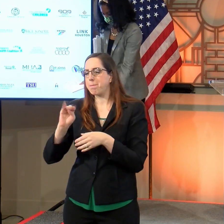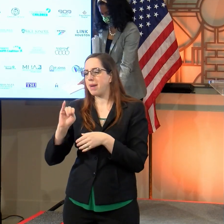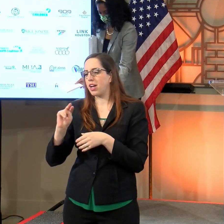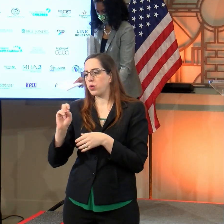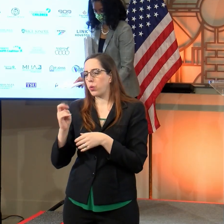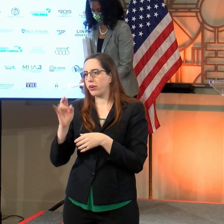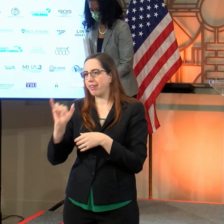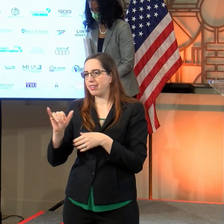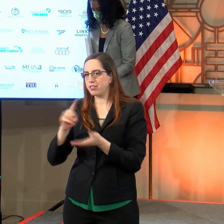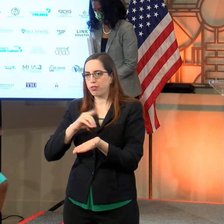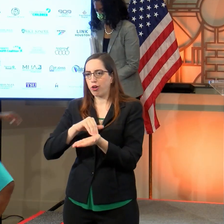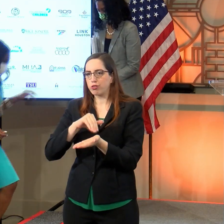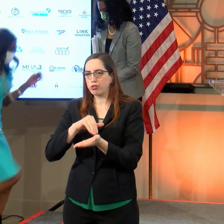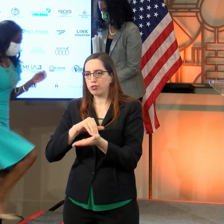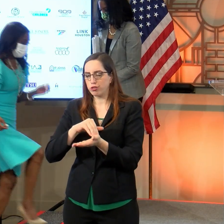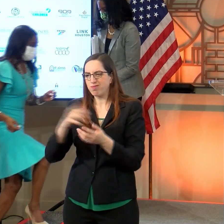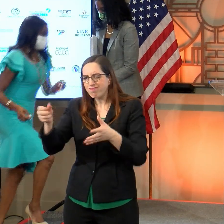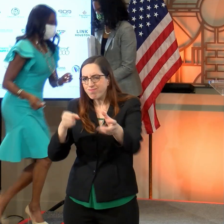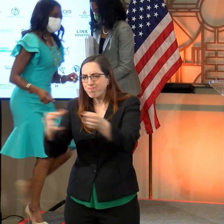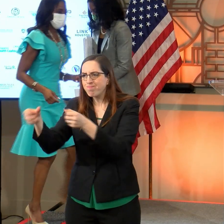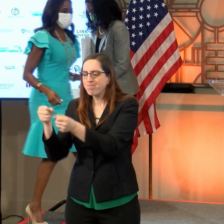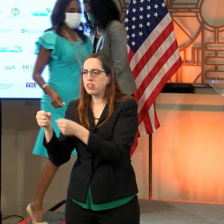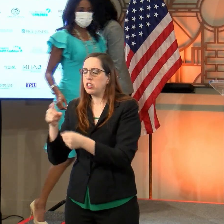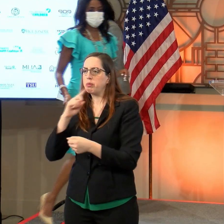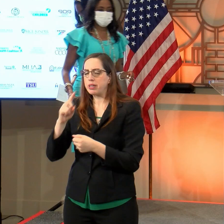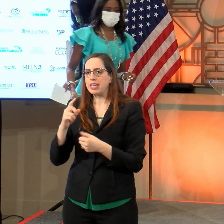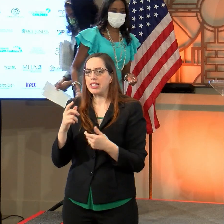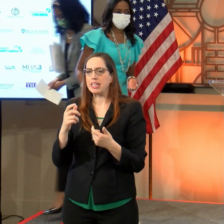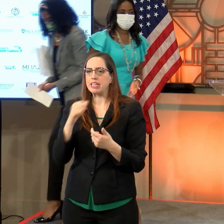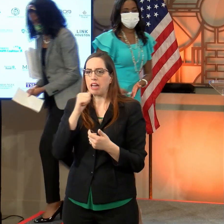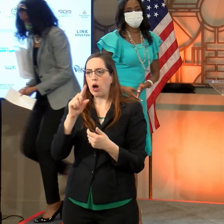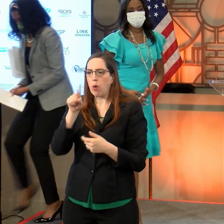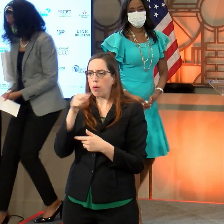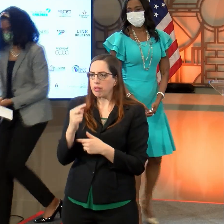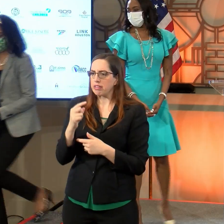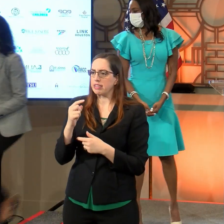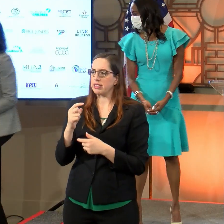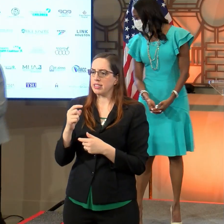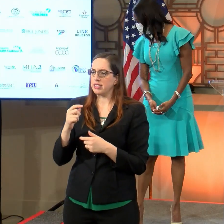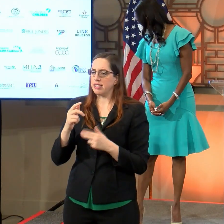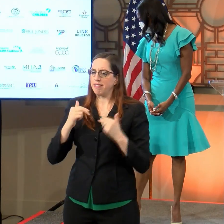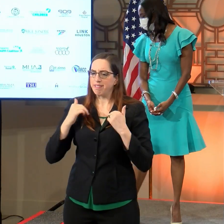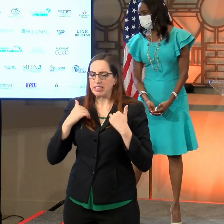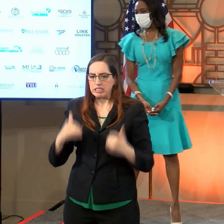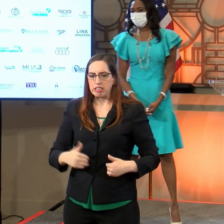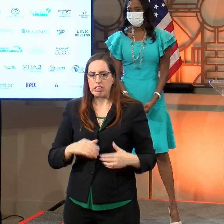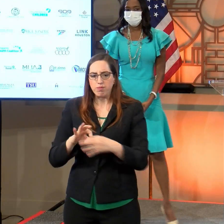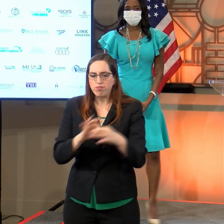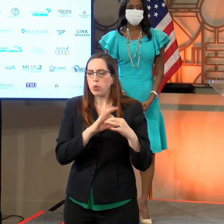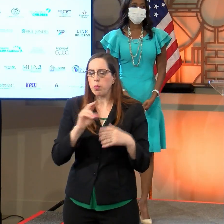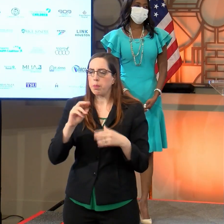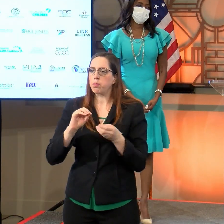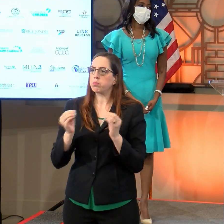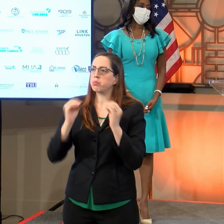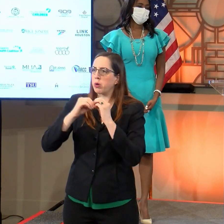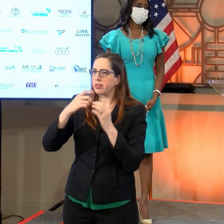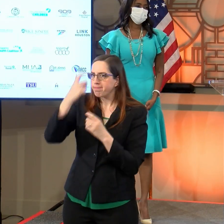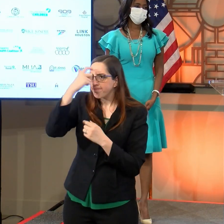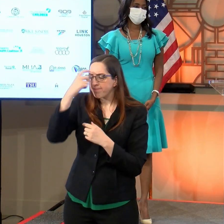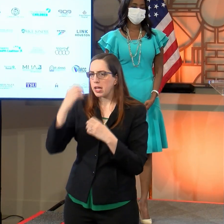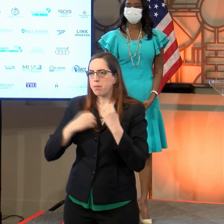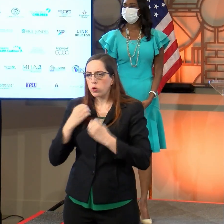lot of these matters, not just physically connected, but also very mental as well as emotional. And